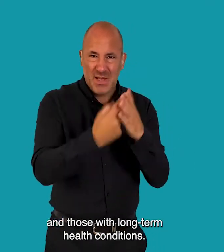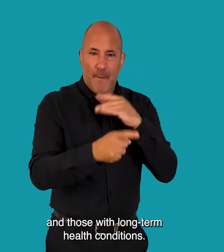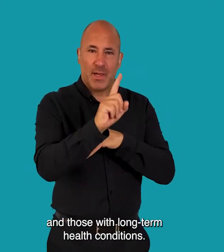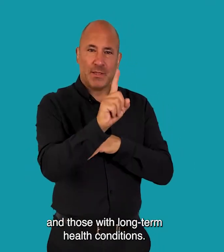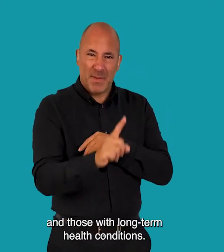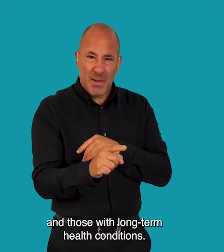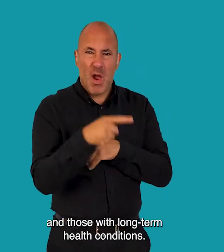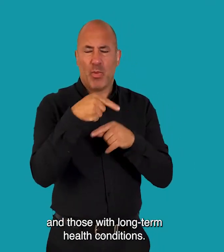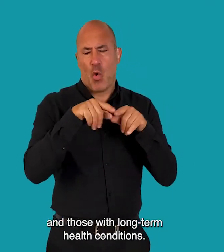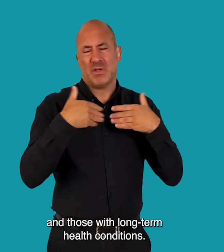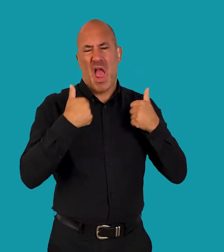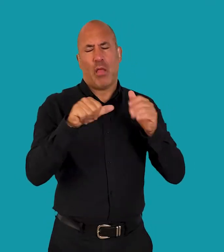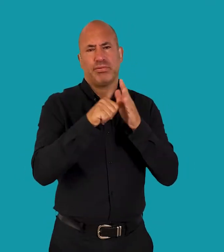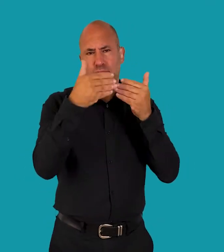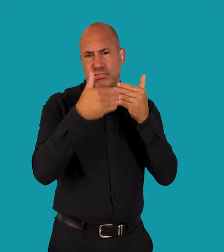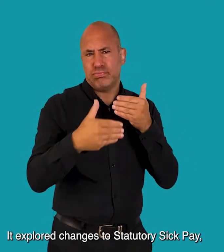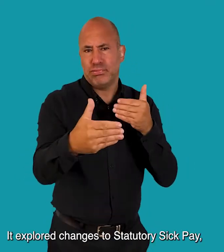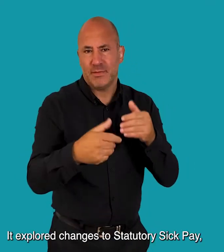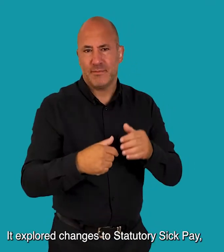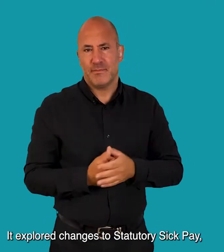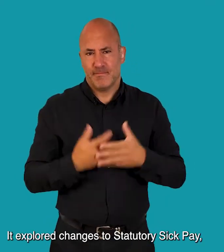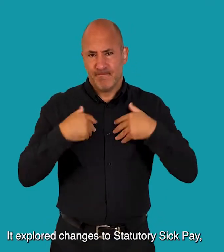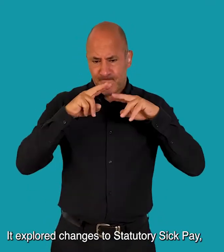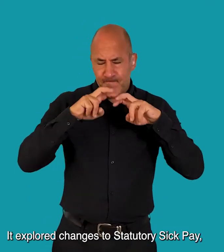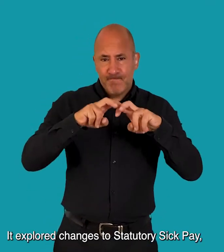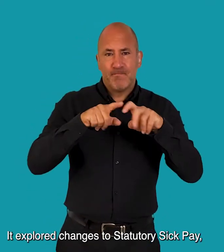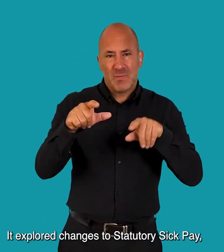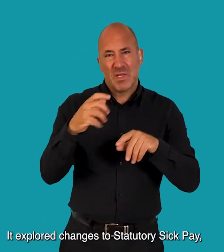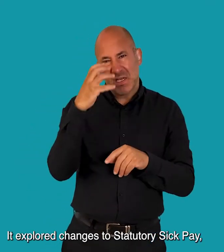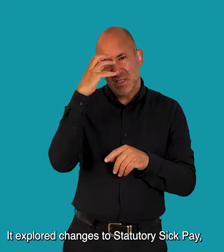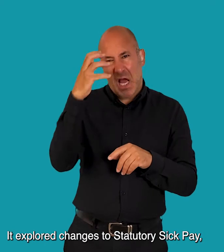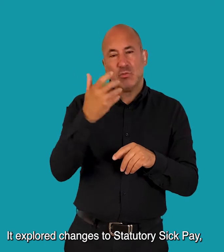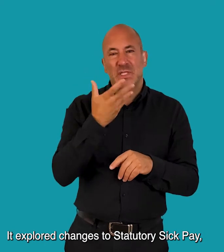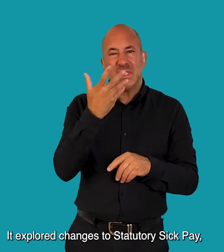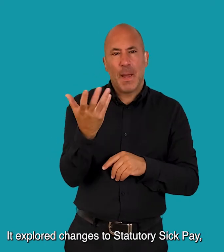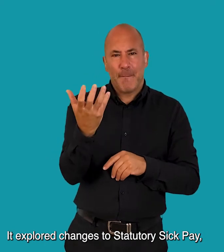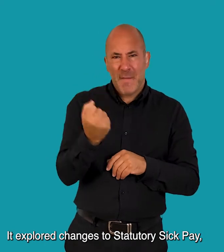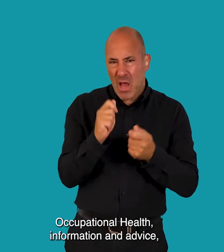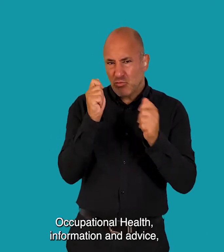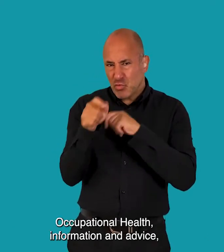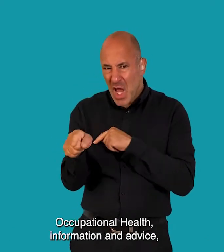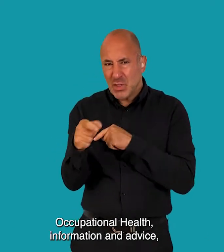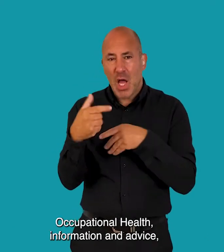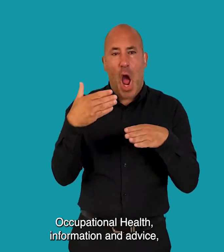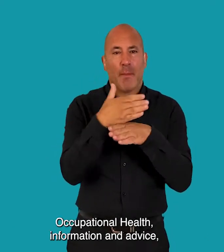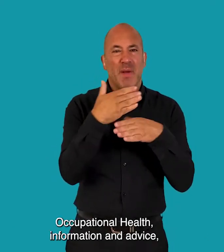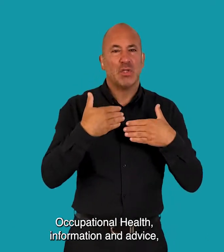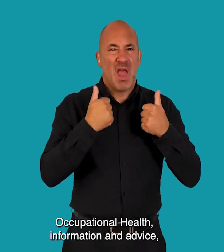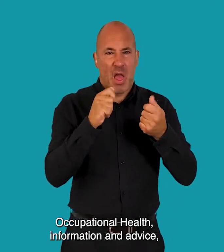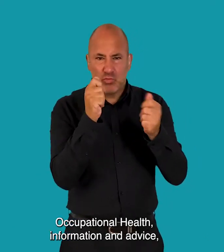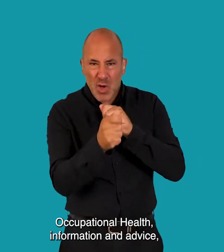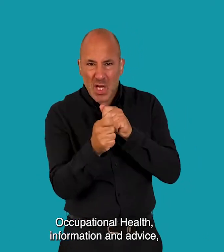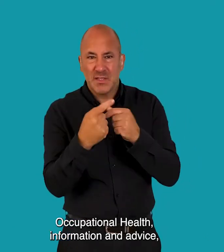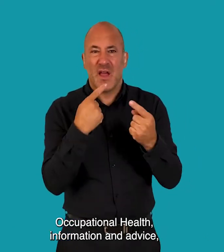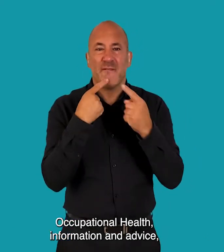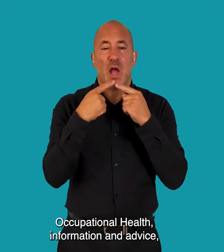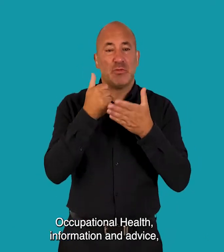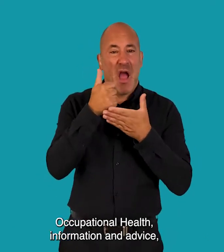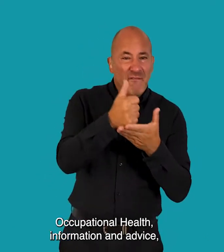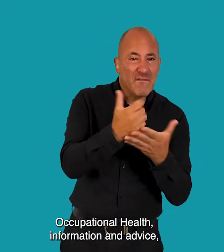health conditions. It explored changes to statutory sick pay, occupational health, information and advice,